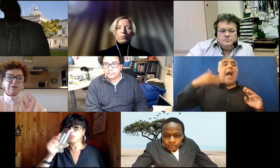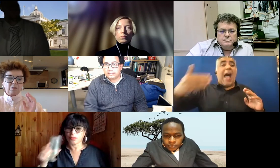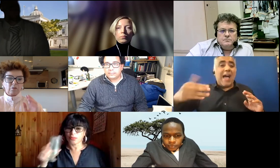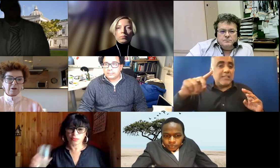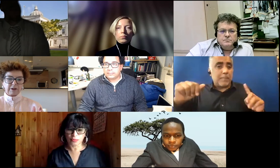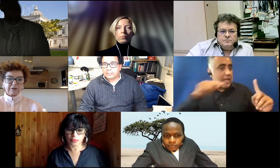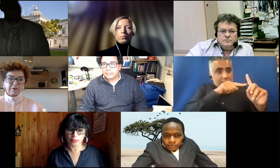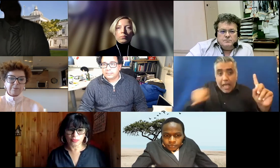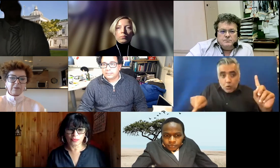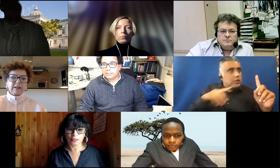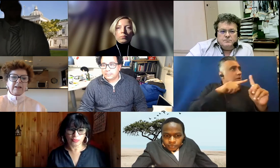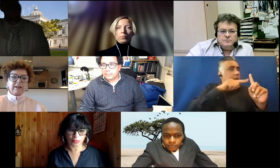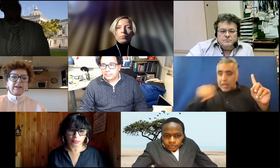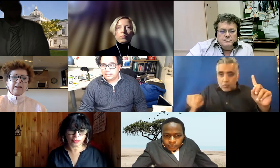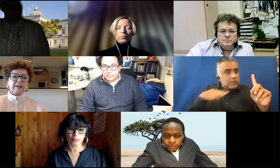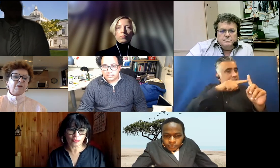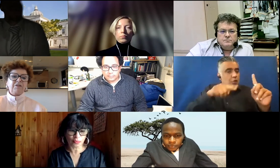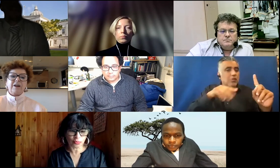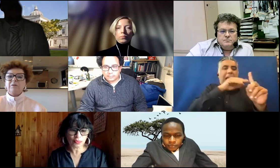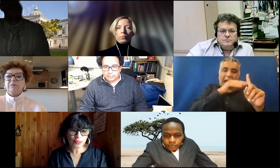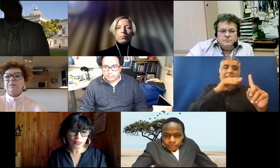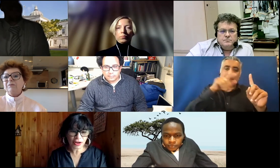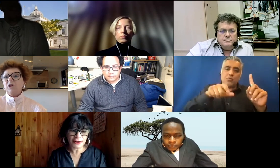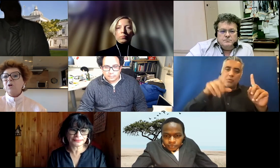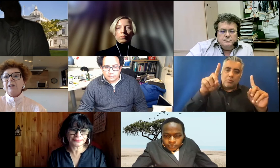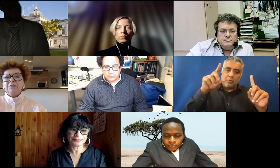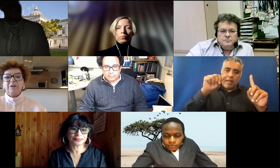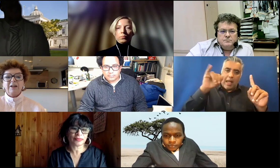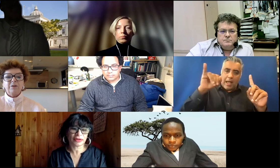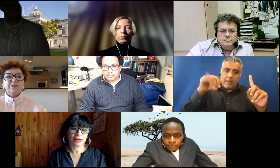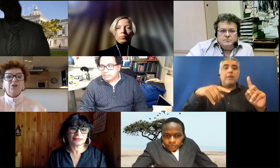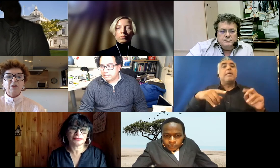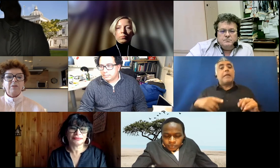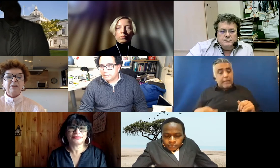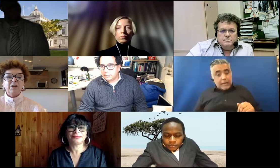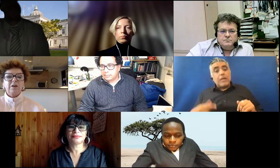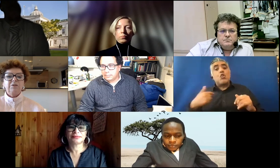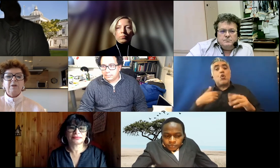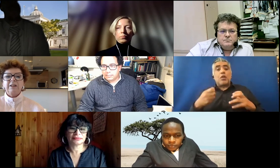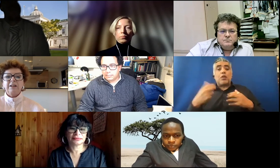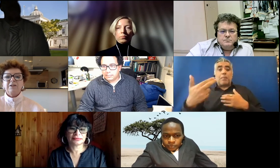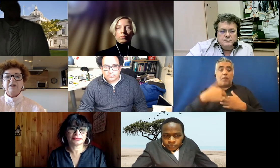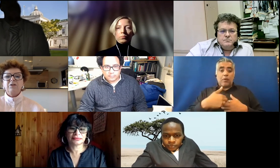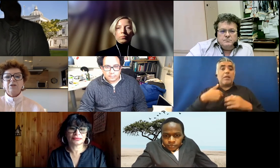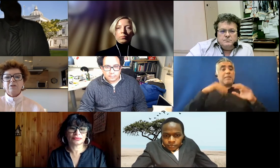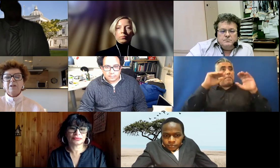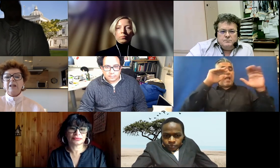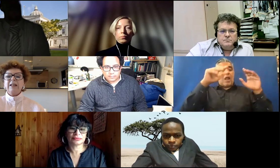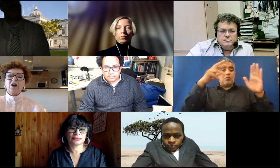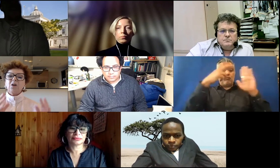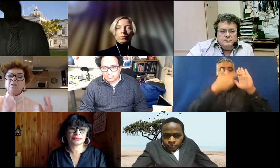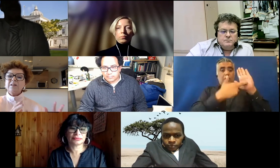about, what about? And my final call here, if you like, was to join me in calling for regulators to